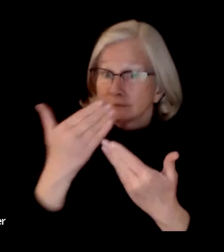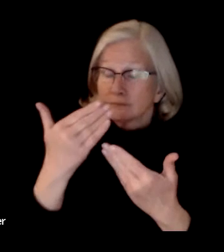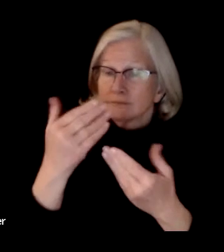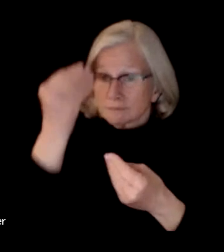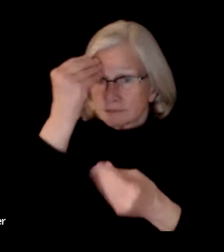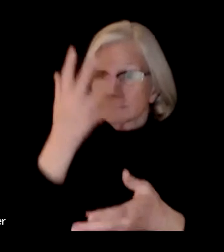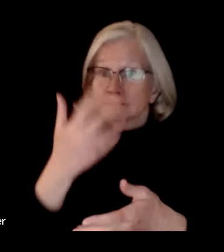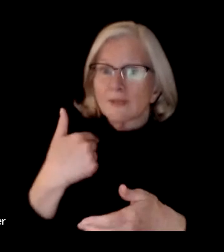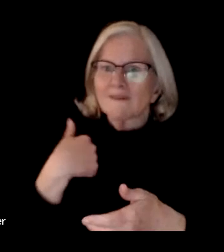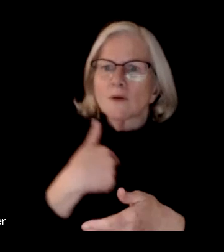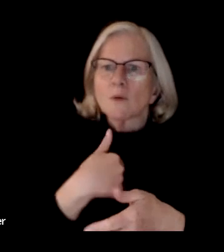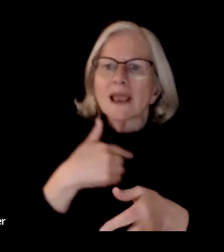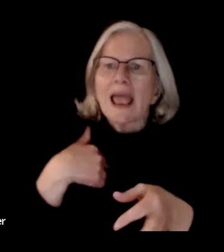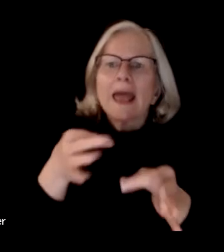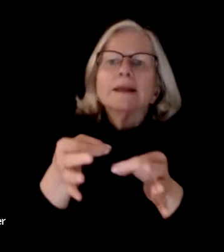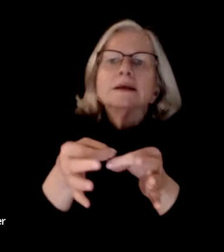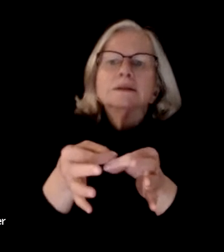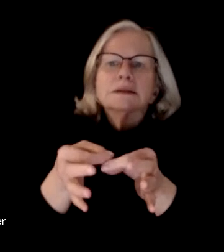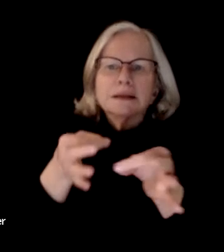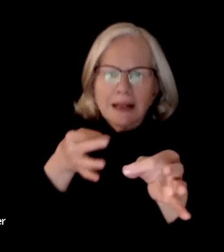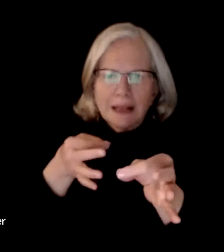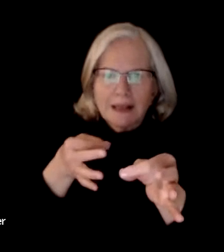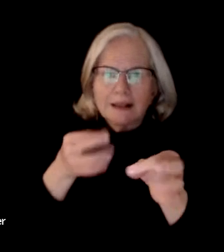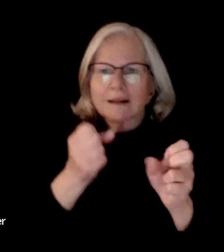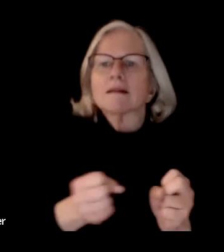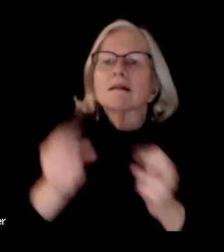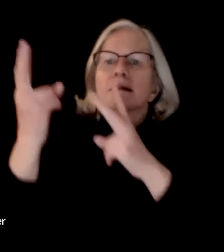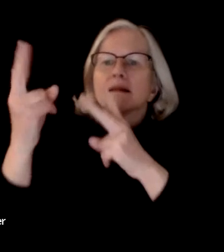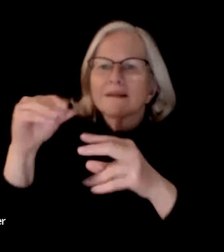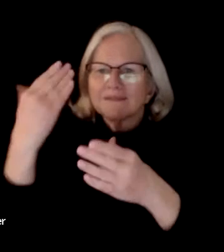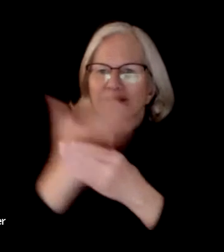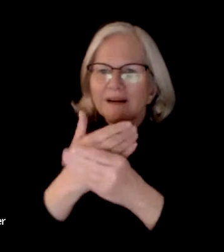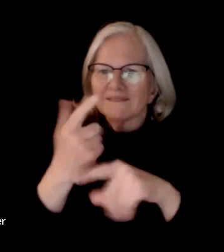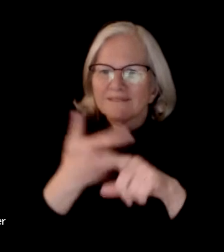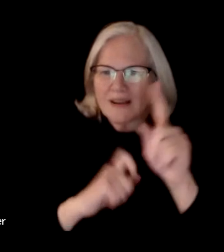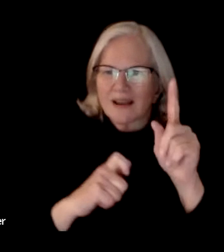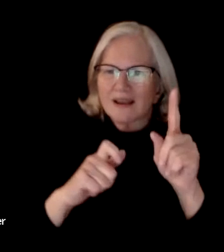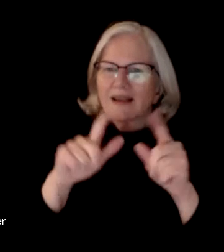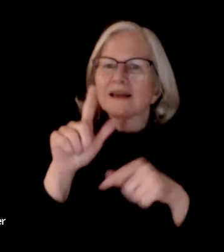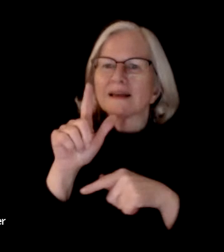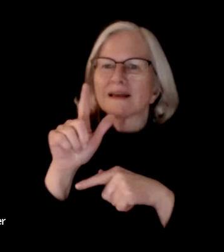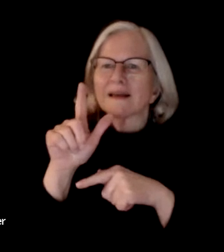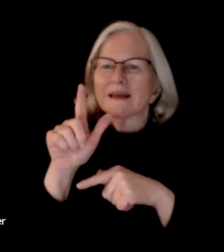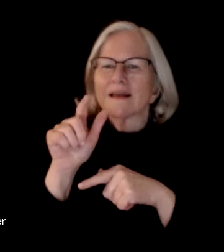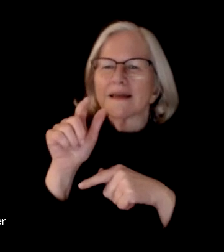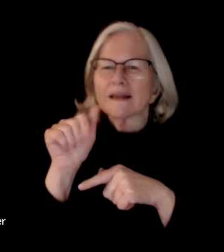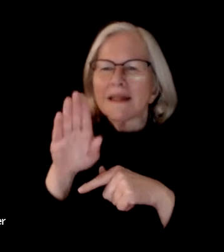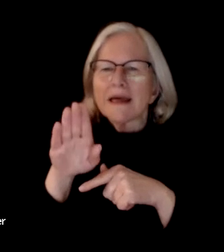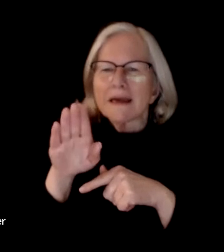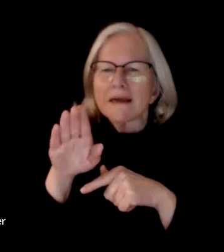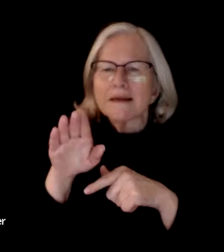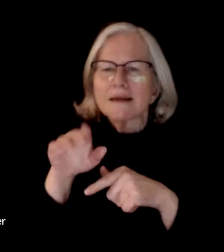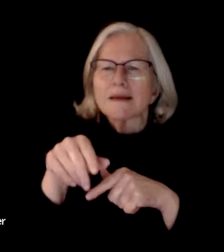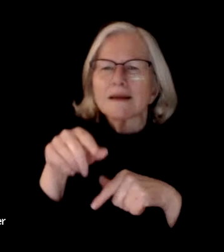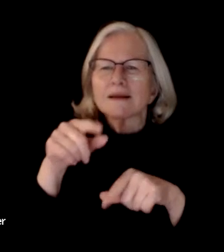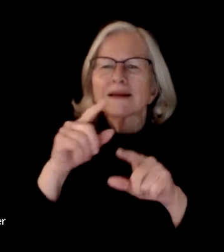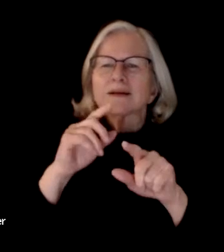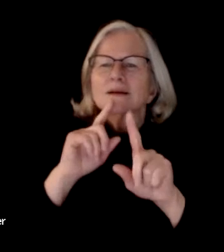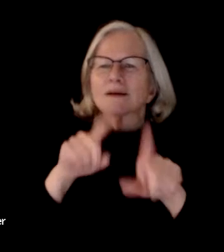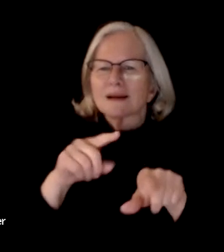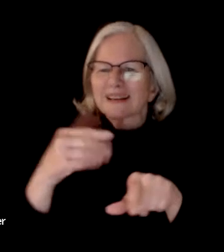delay in loading a file from Vault Laboratory that resulted in tests reported on January 10th